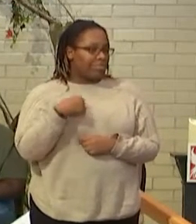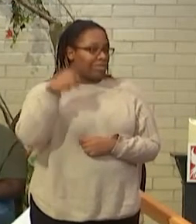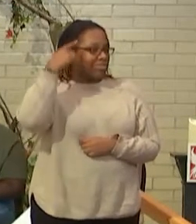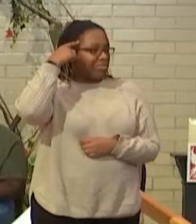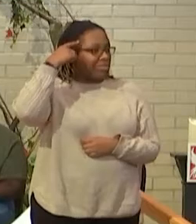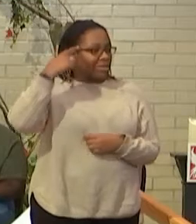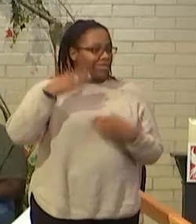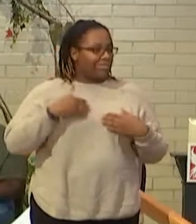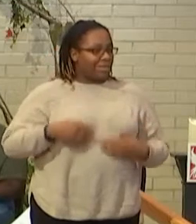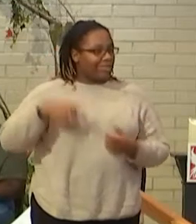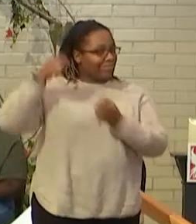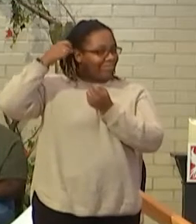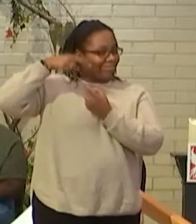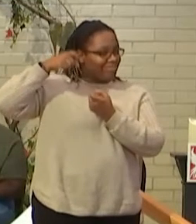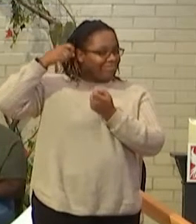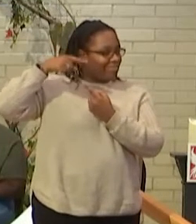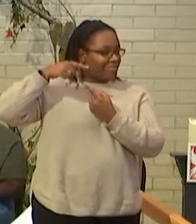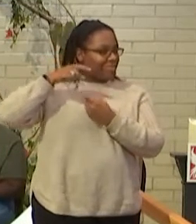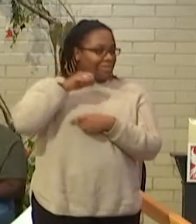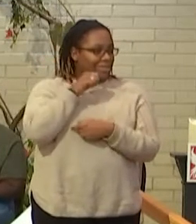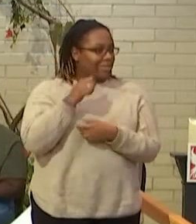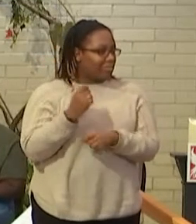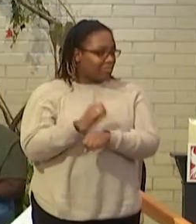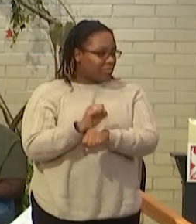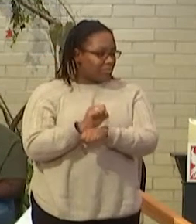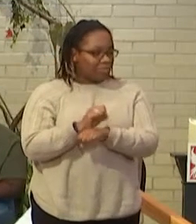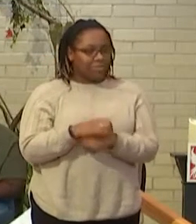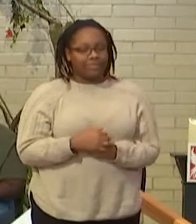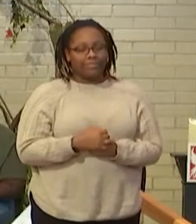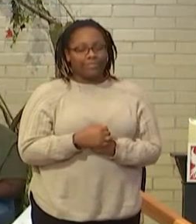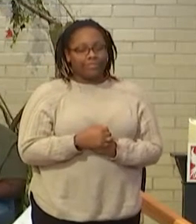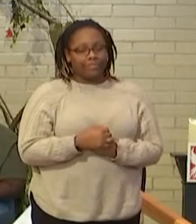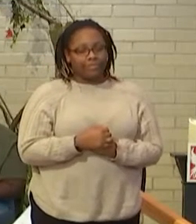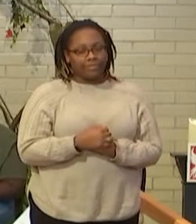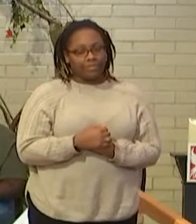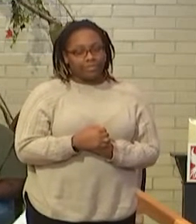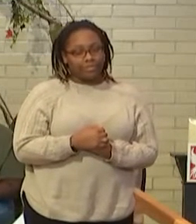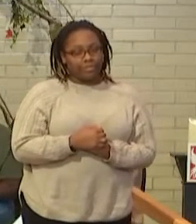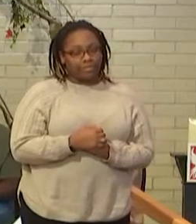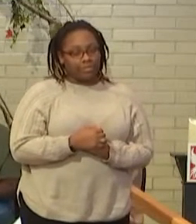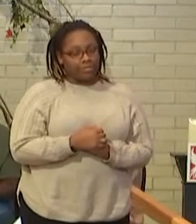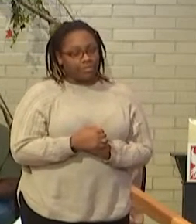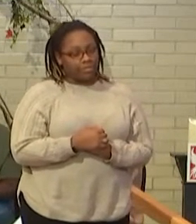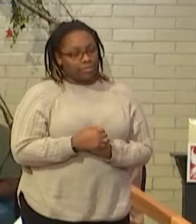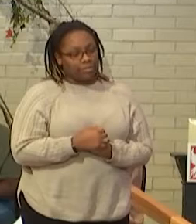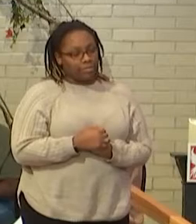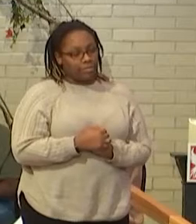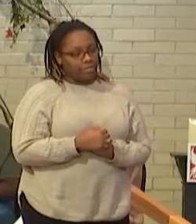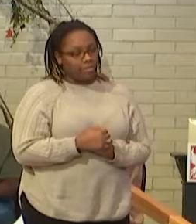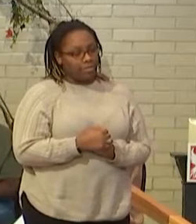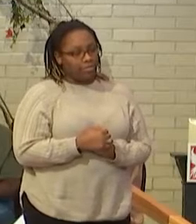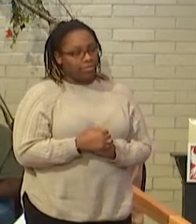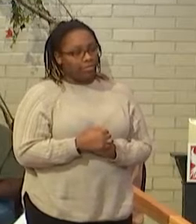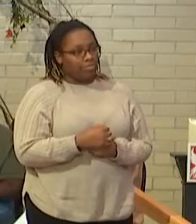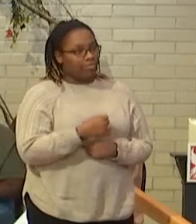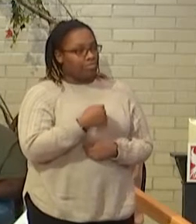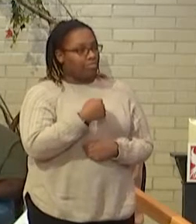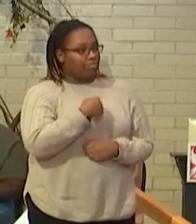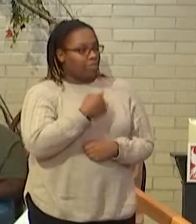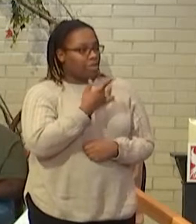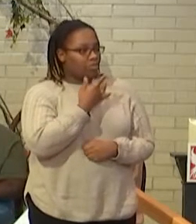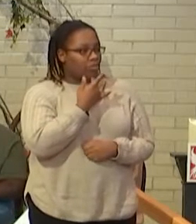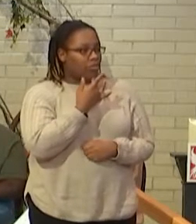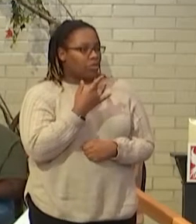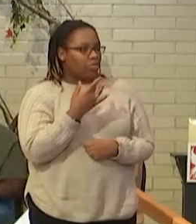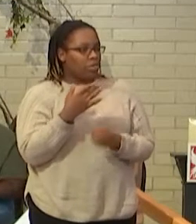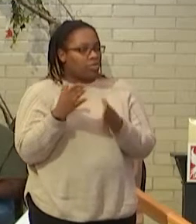same way that more neurotypical brains might. So I prefer to be referred to as a person with